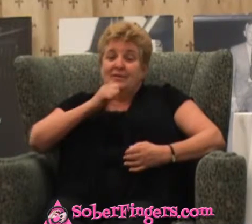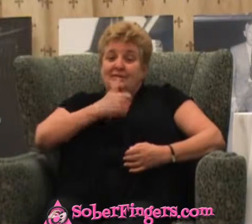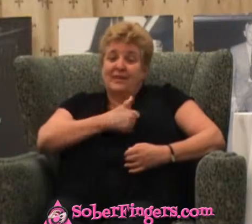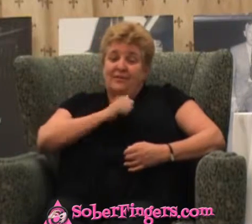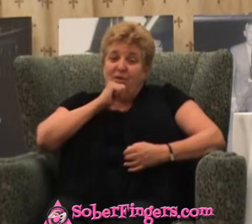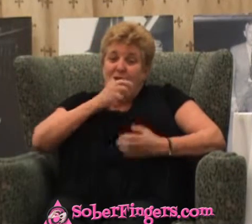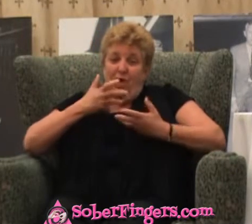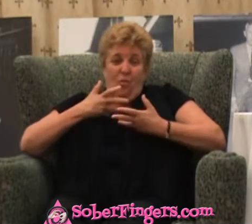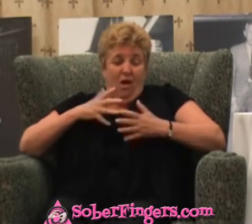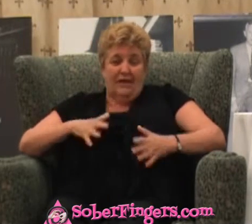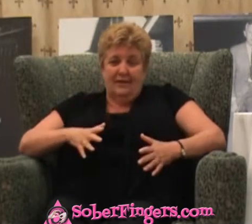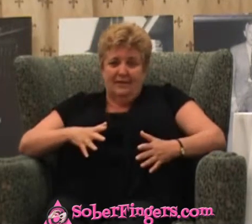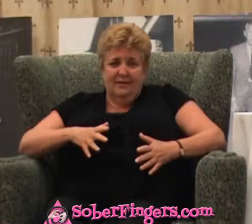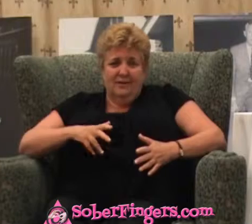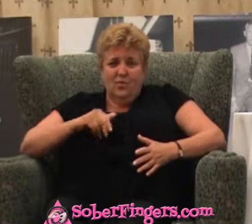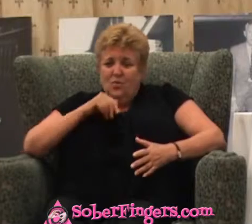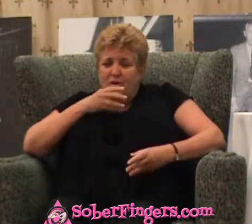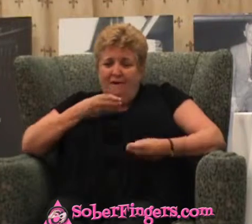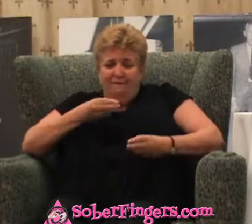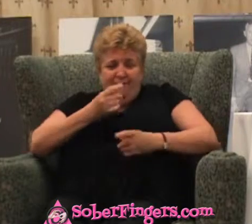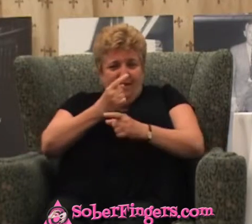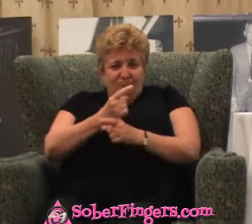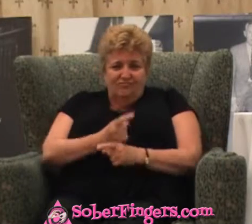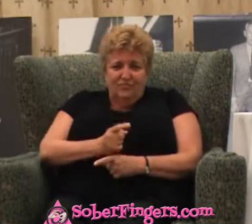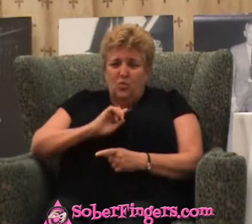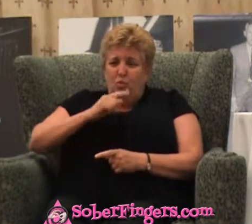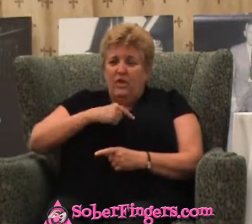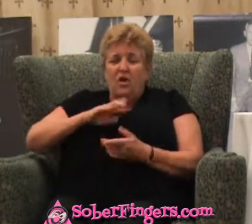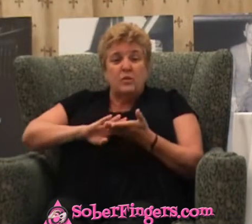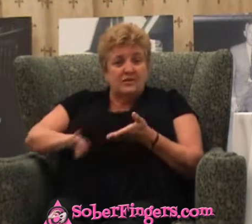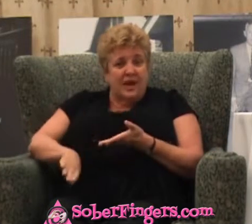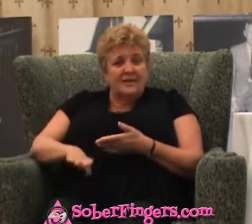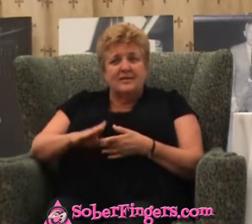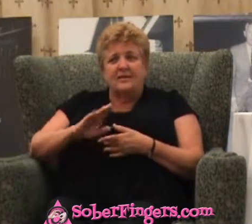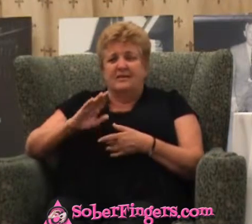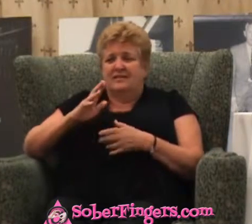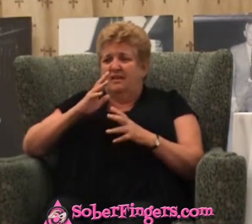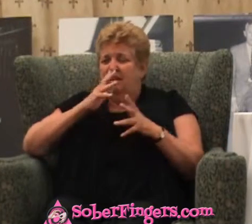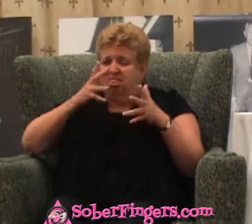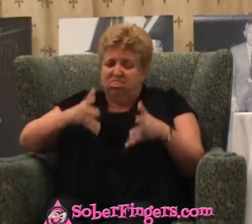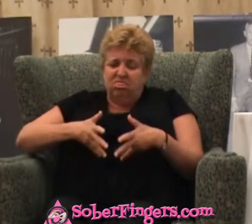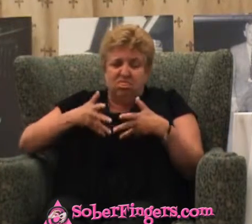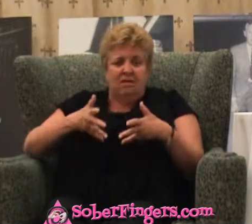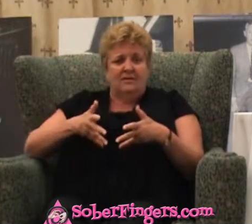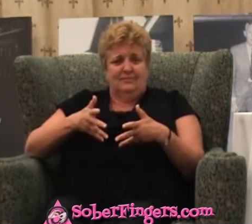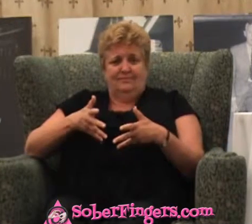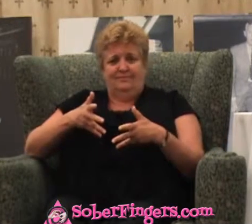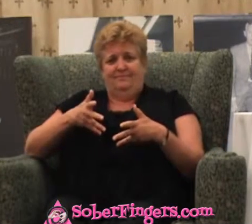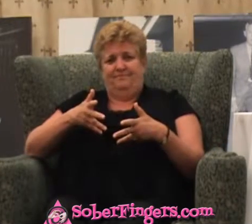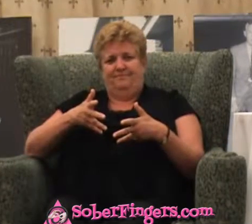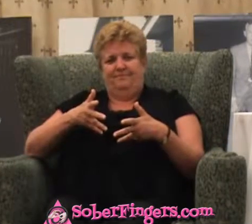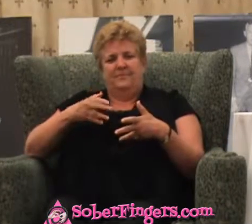famished, undernourished, rejected, I'll bet in cages of our own